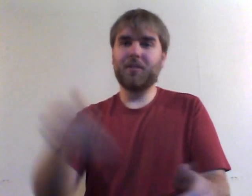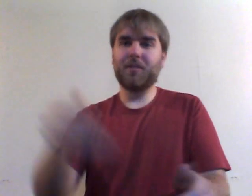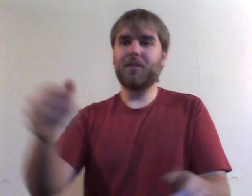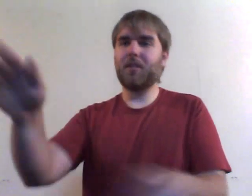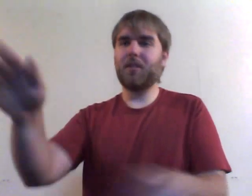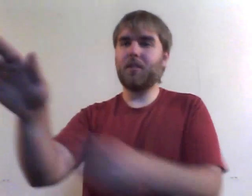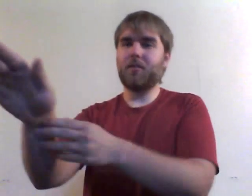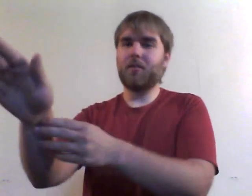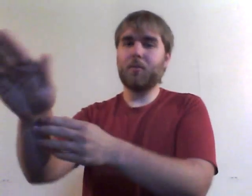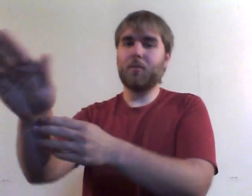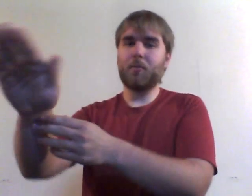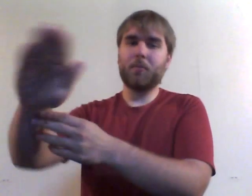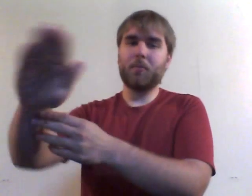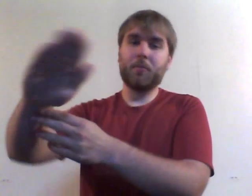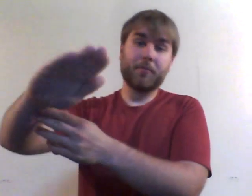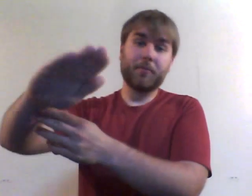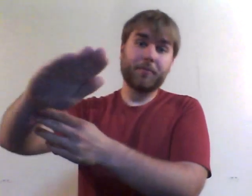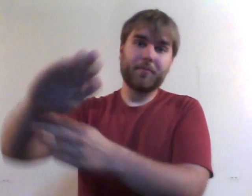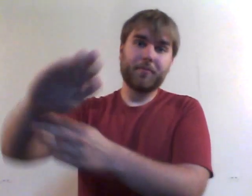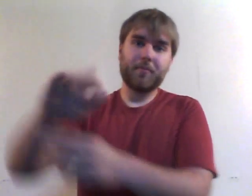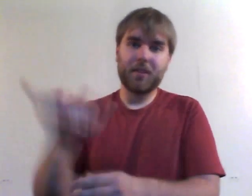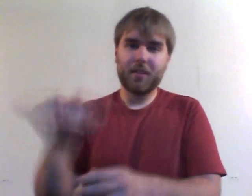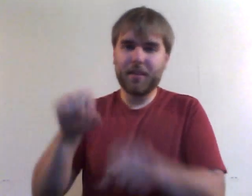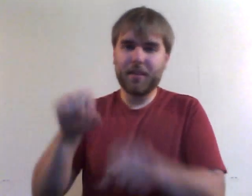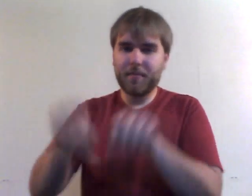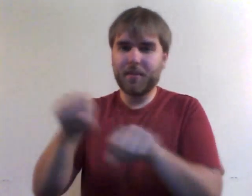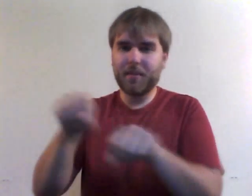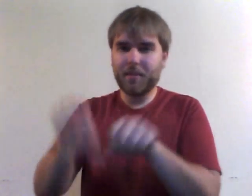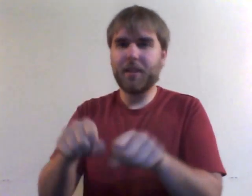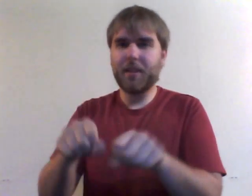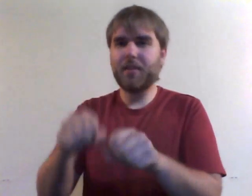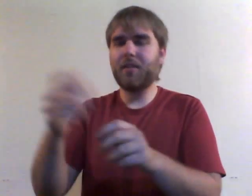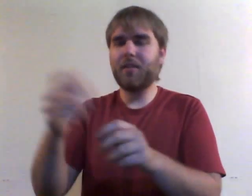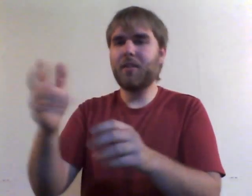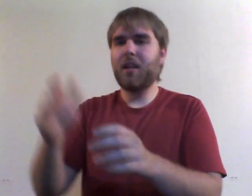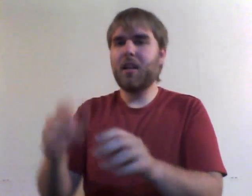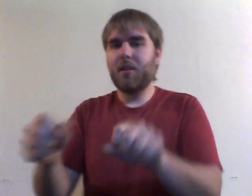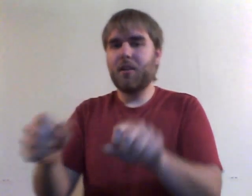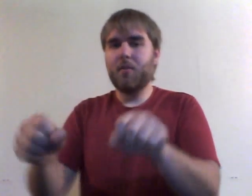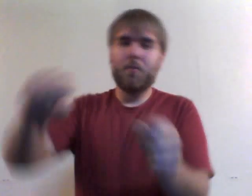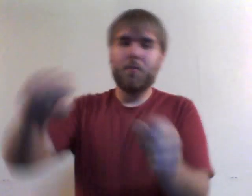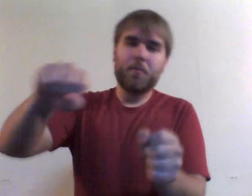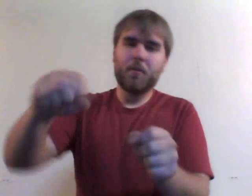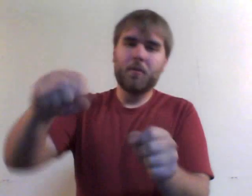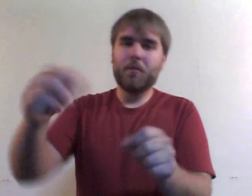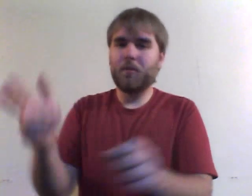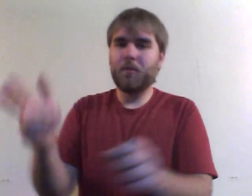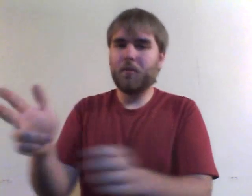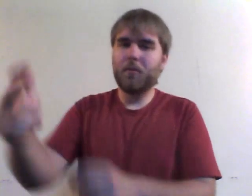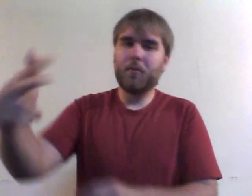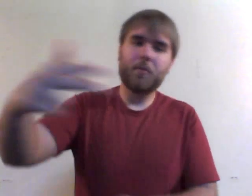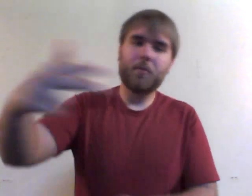left. On the other hand, you want to go right, you just push the controller right. On the right thumb is two controls